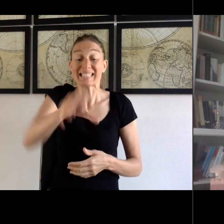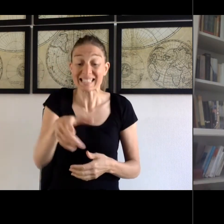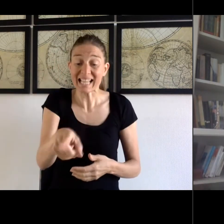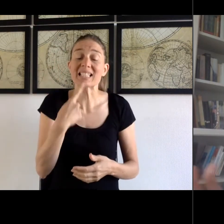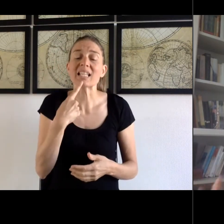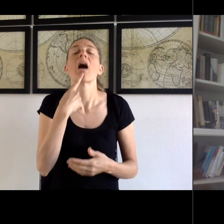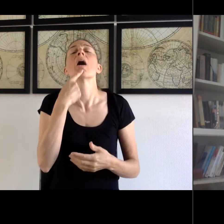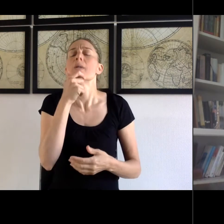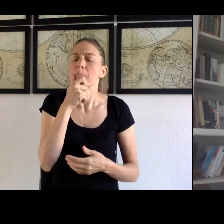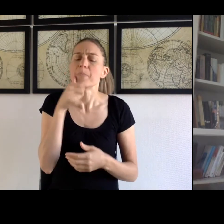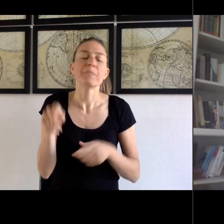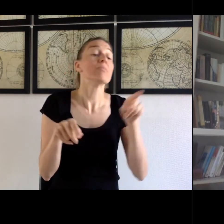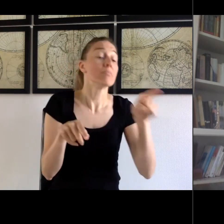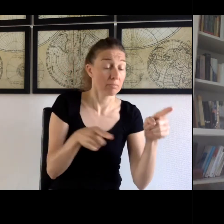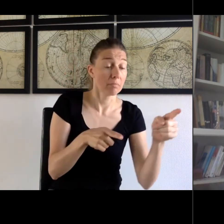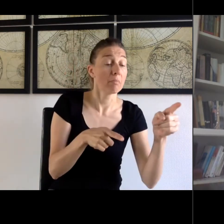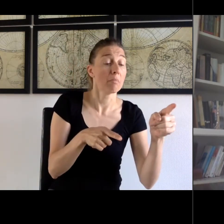which benefits will be